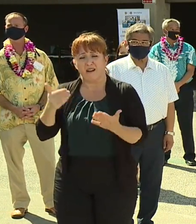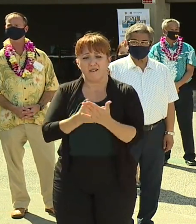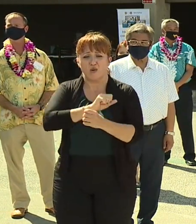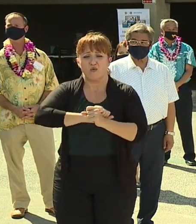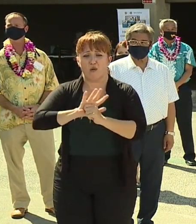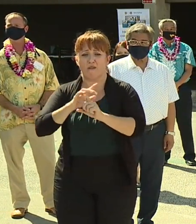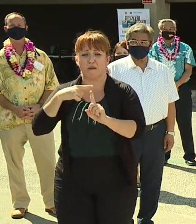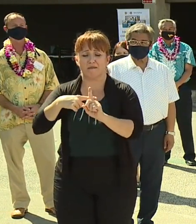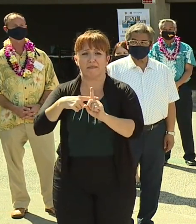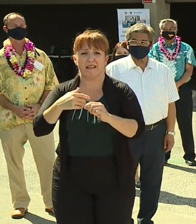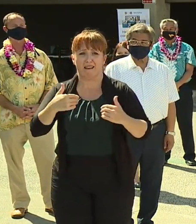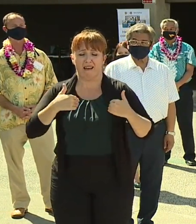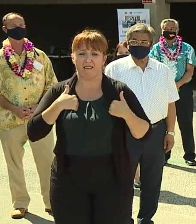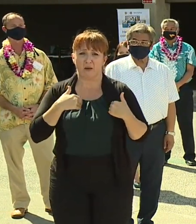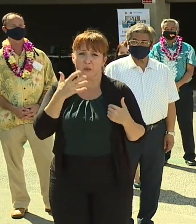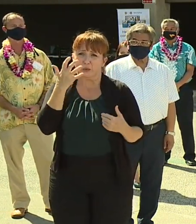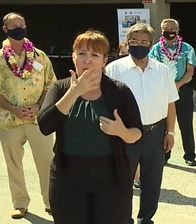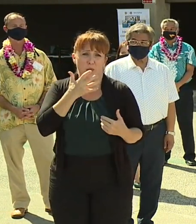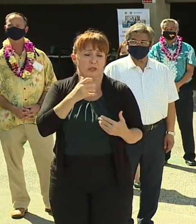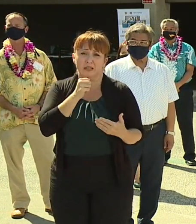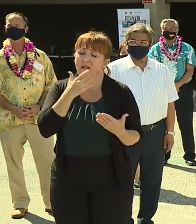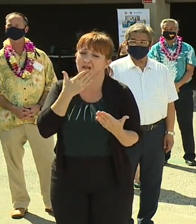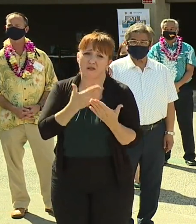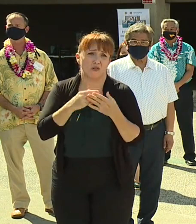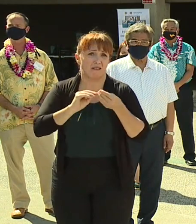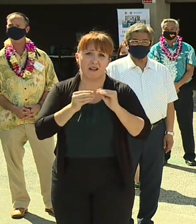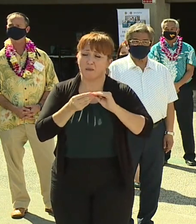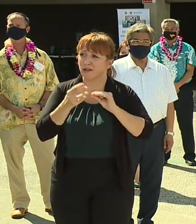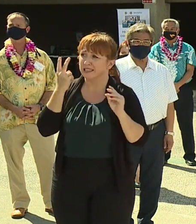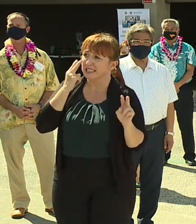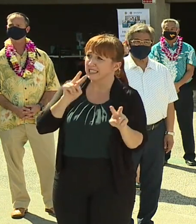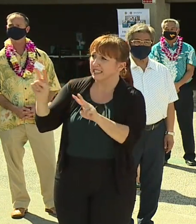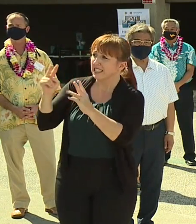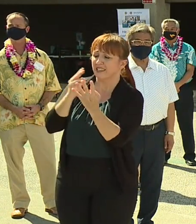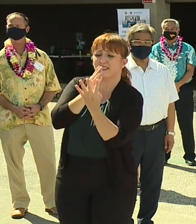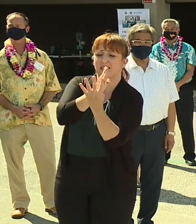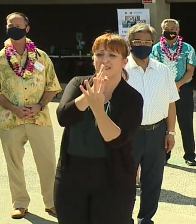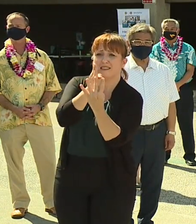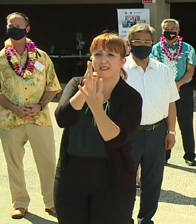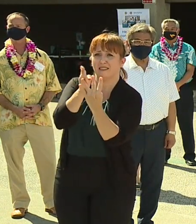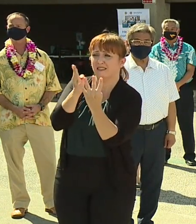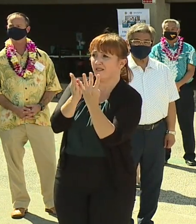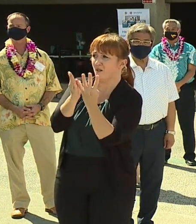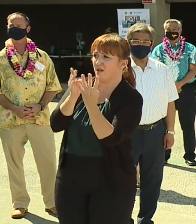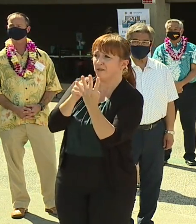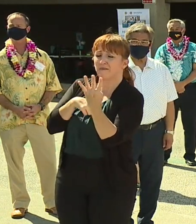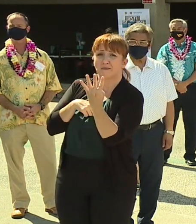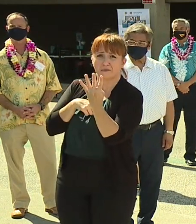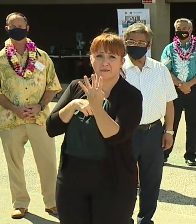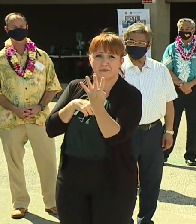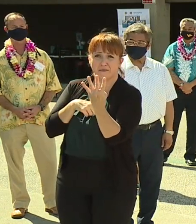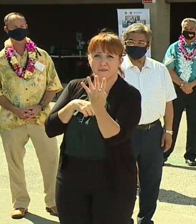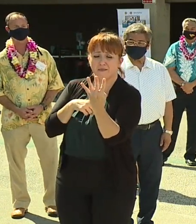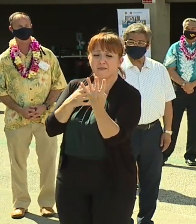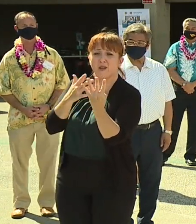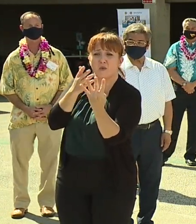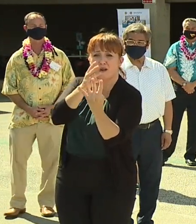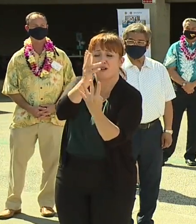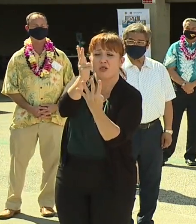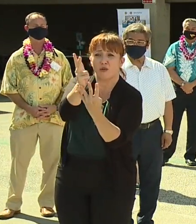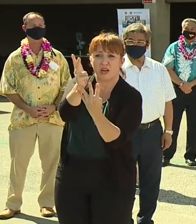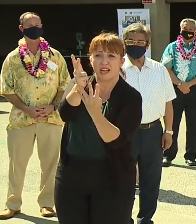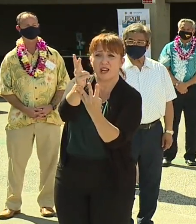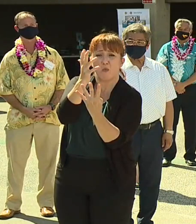cases, which is not a good thing. And here's our tiers. We want to get into tier